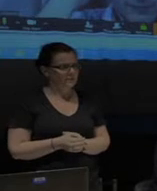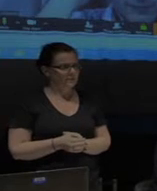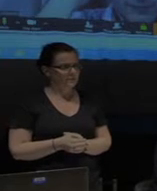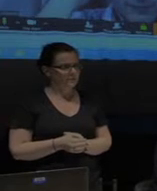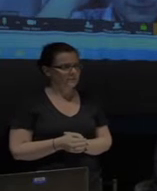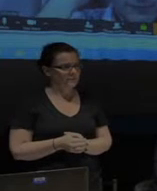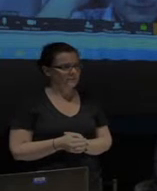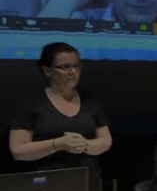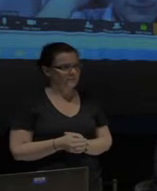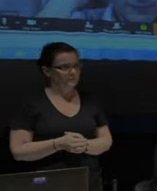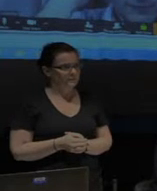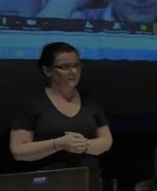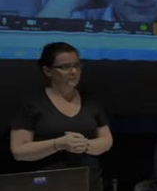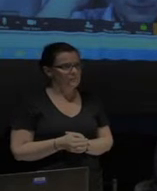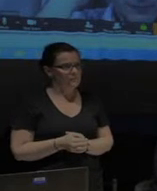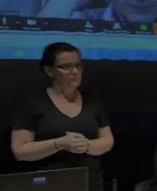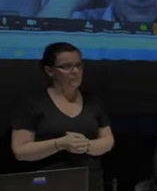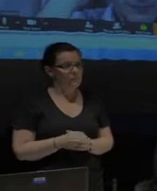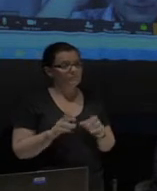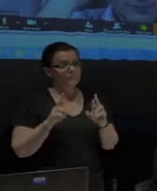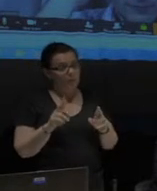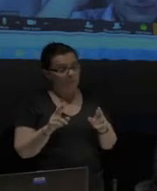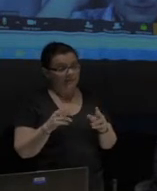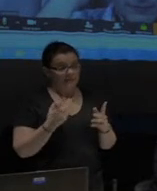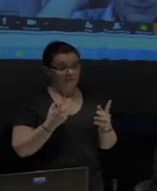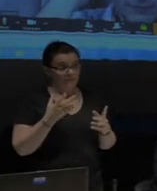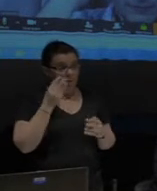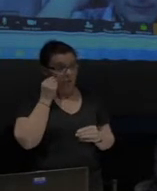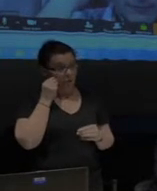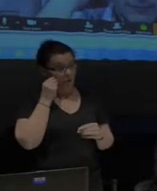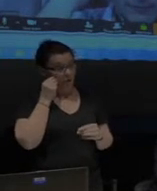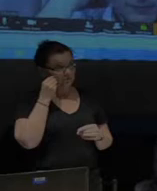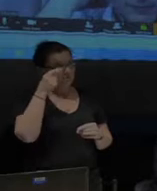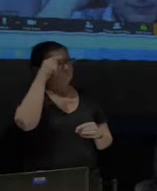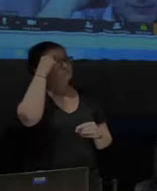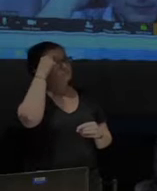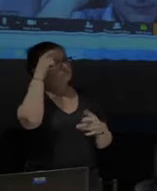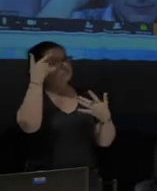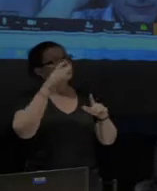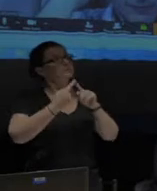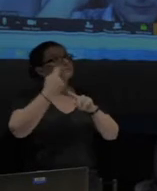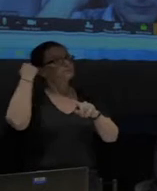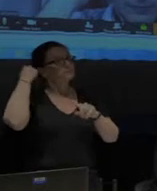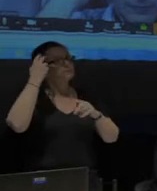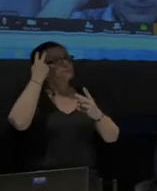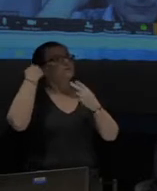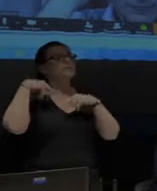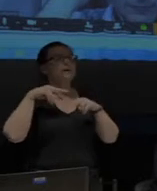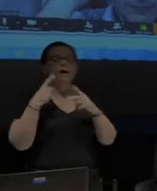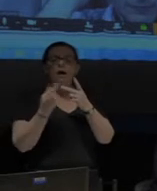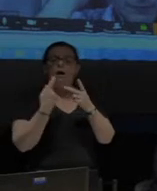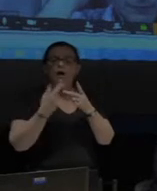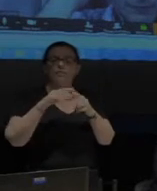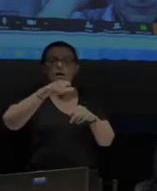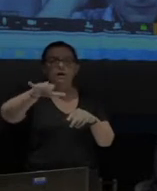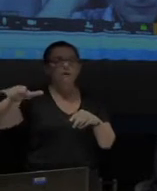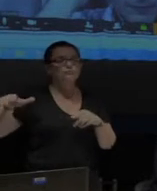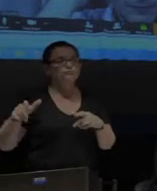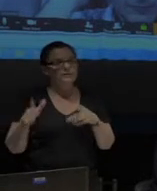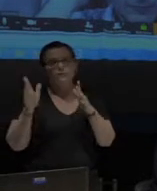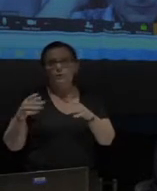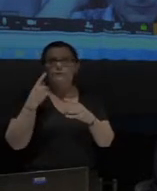Hopefully, having learned from our experiences, other settings, other countries might not have to work their way